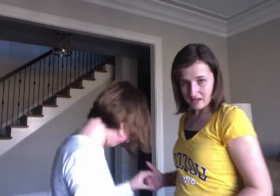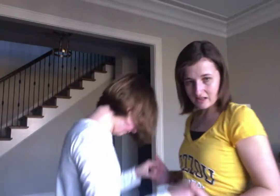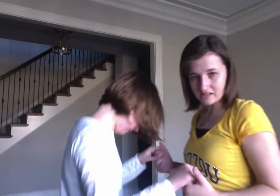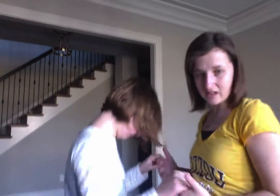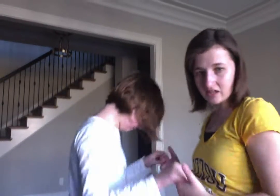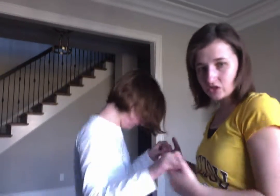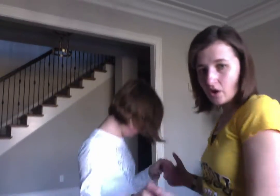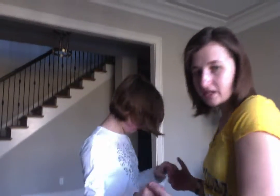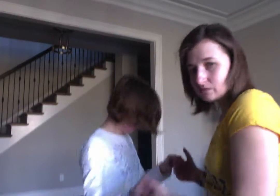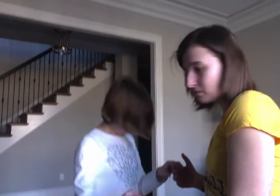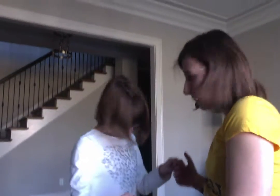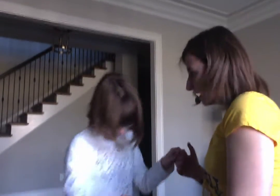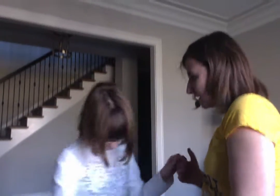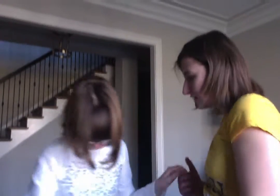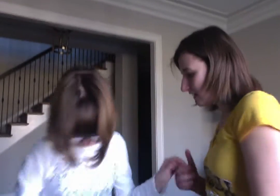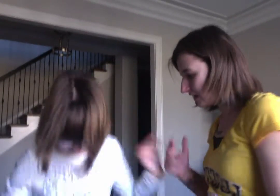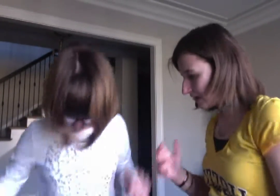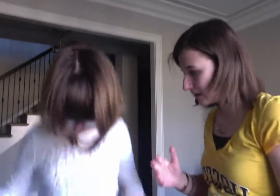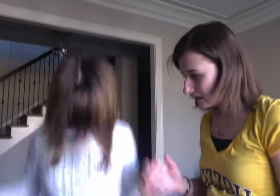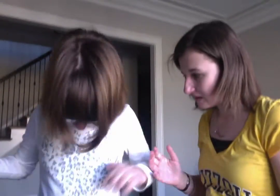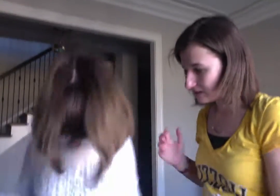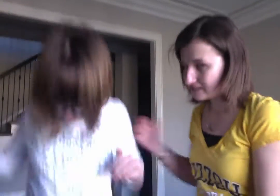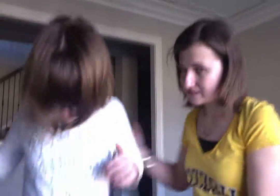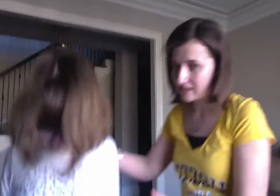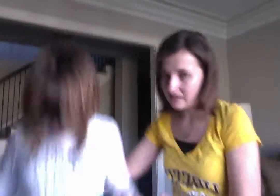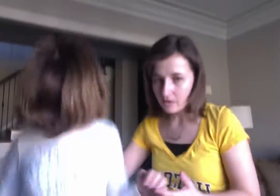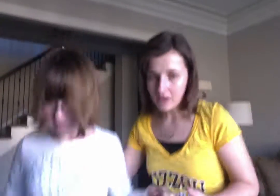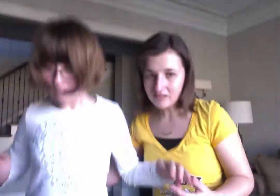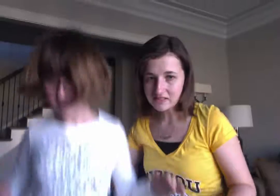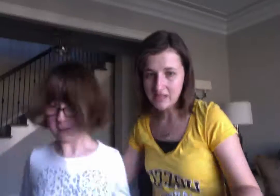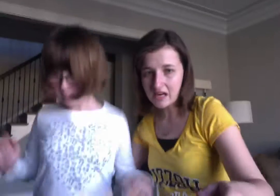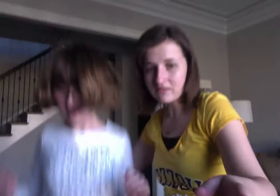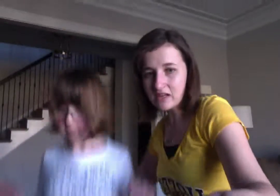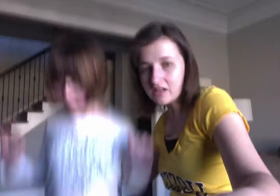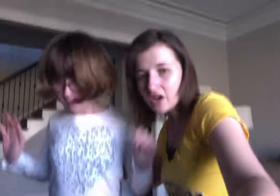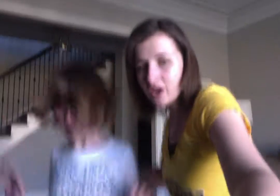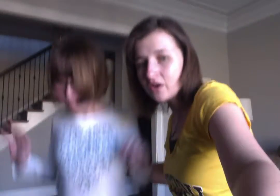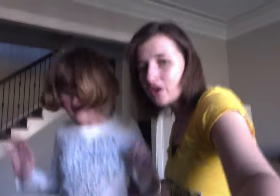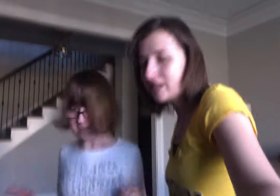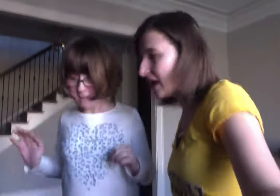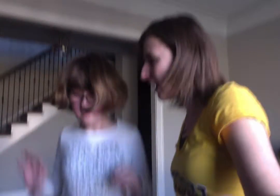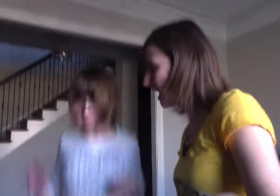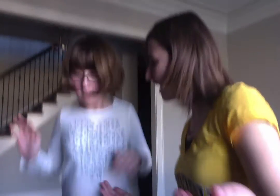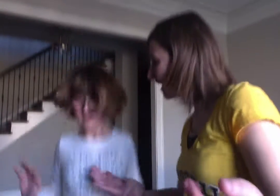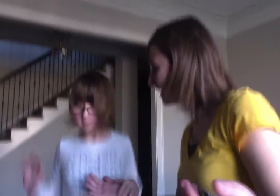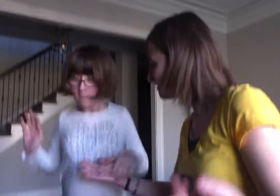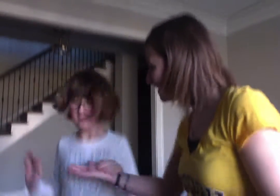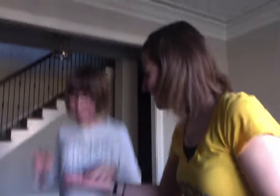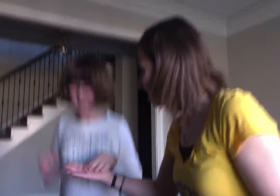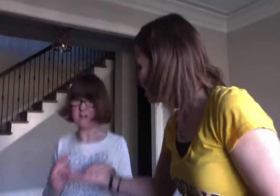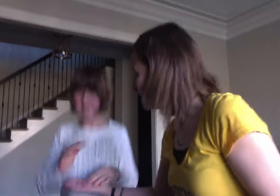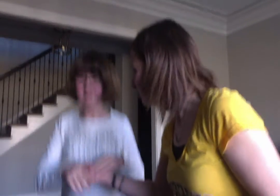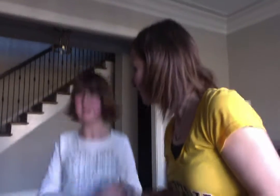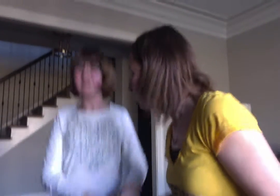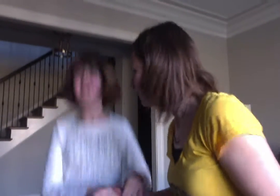There's a choice to make. We'll say that our love. It's true, we'll